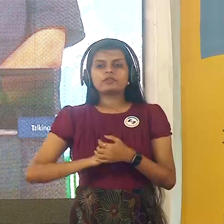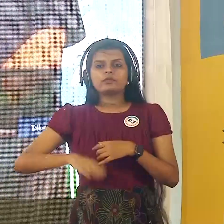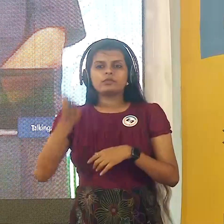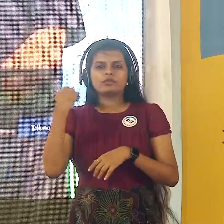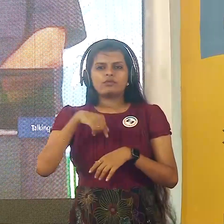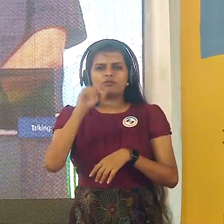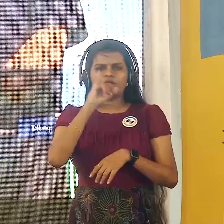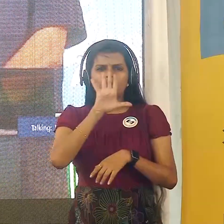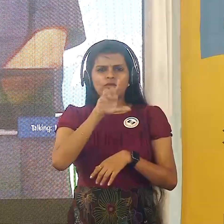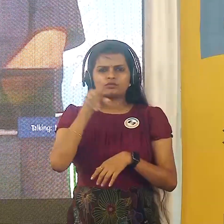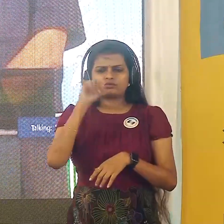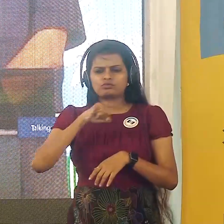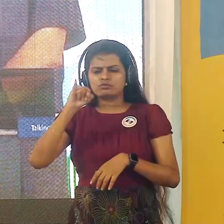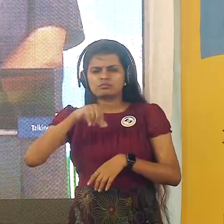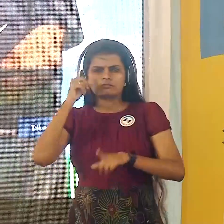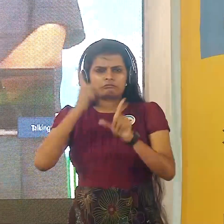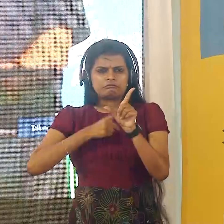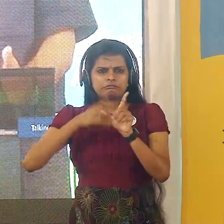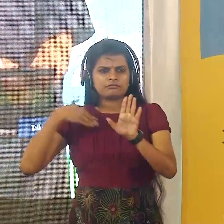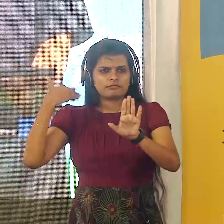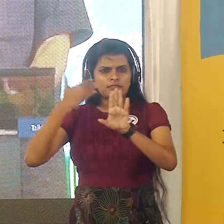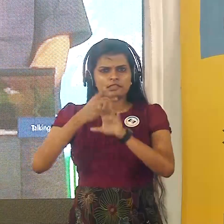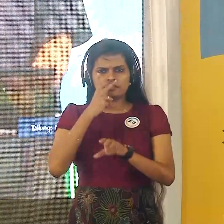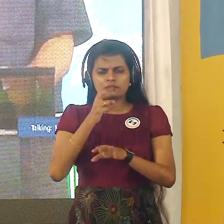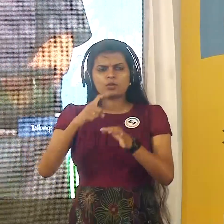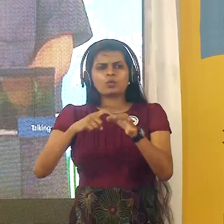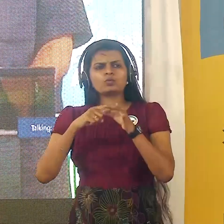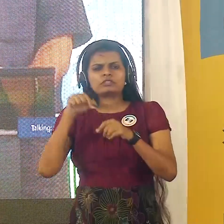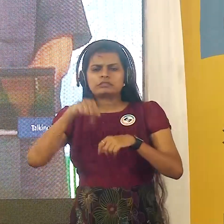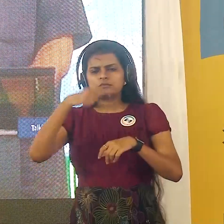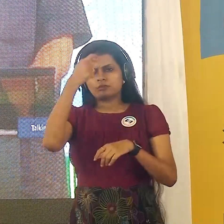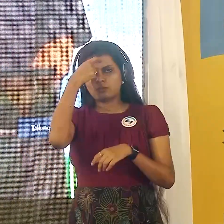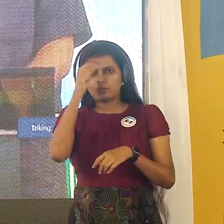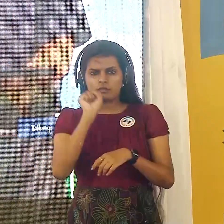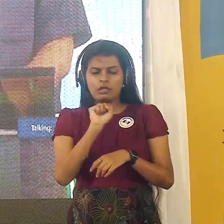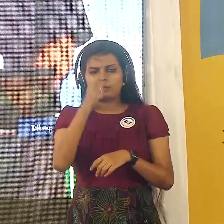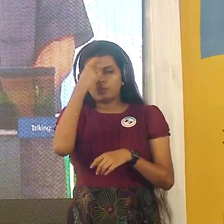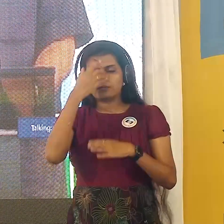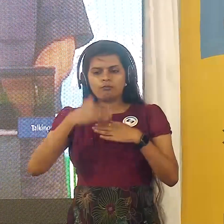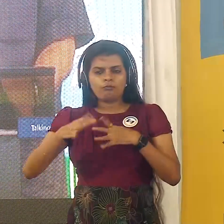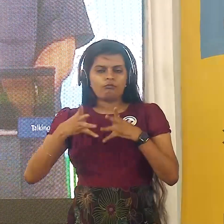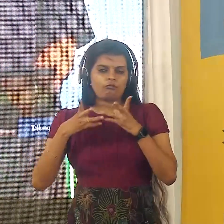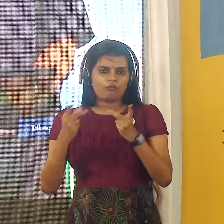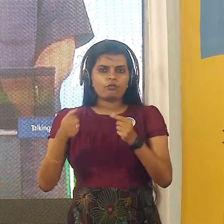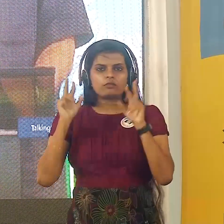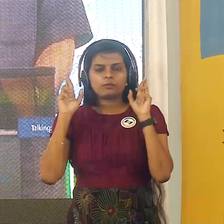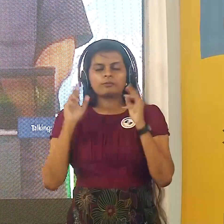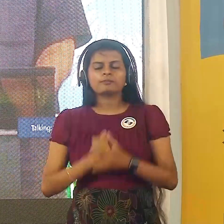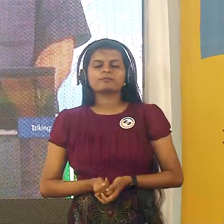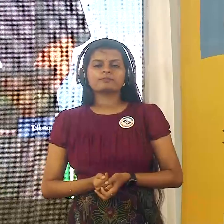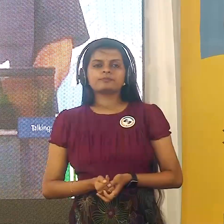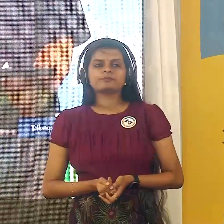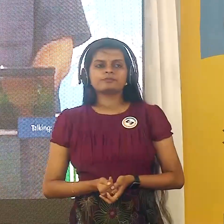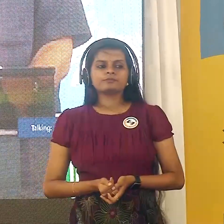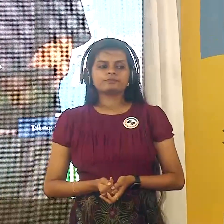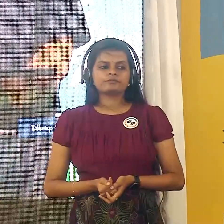to 7 years. The question of a medical college still remains, and this is an issue that will certainly be considered and